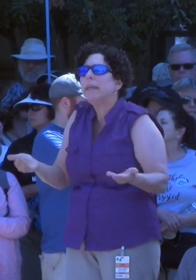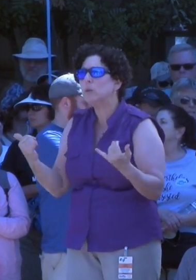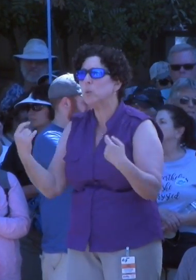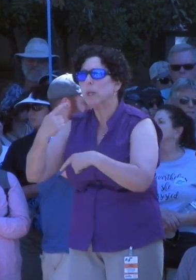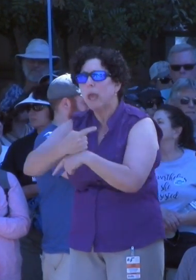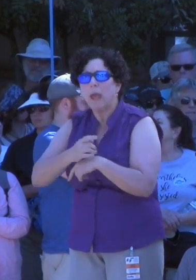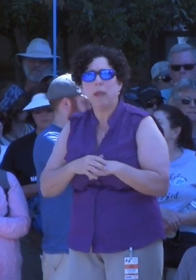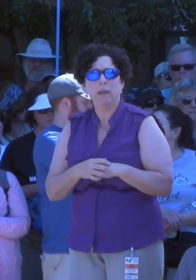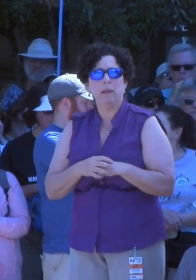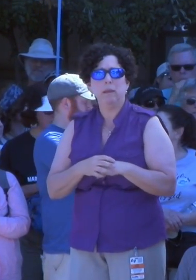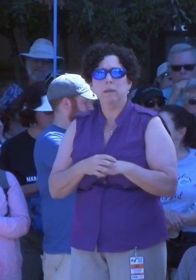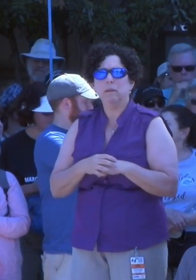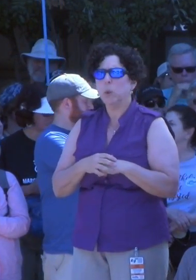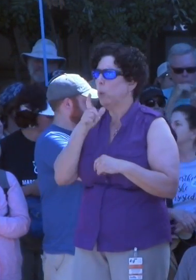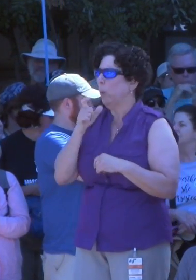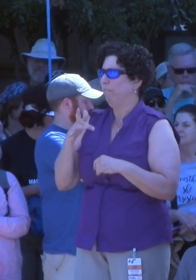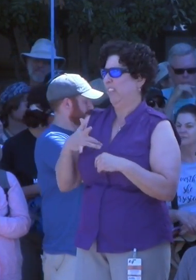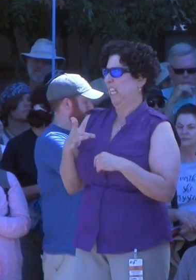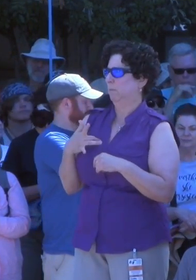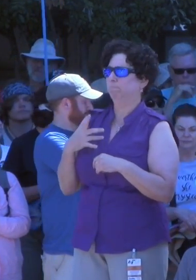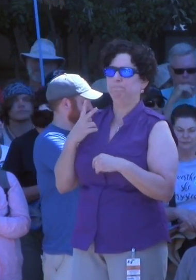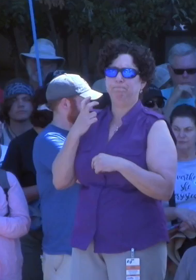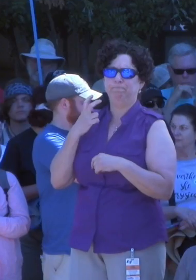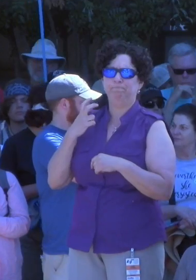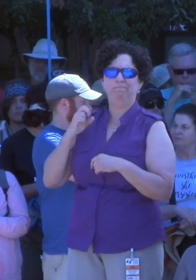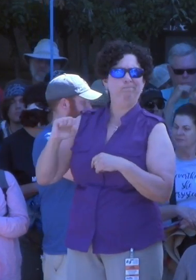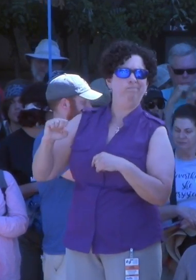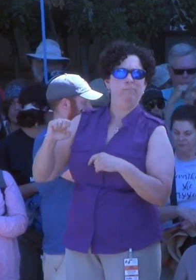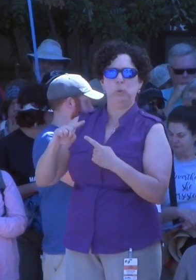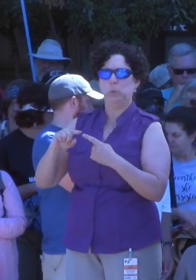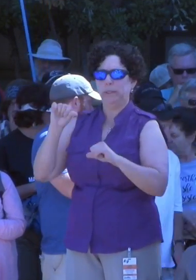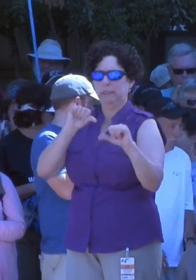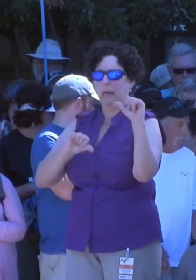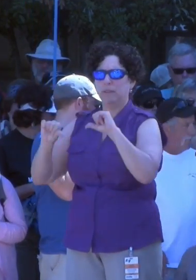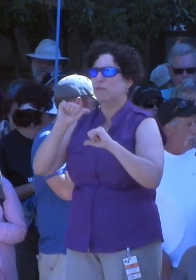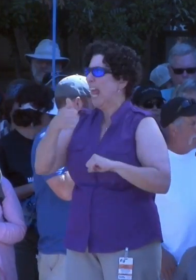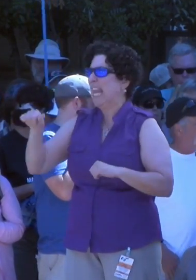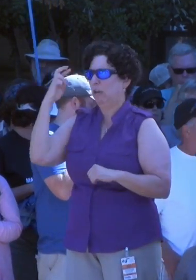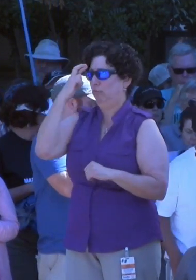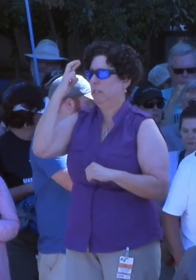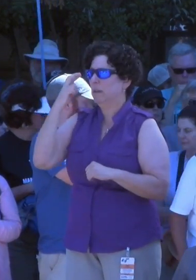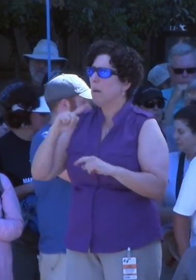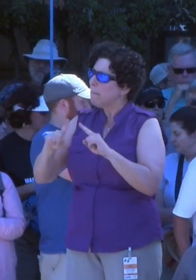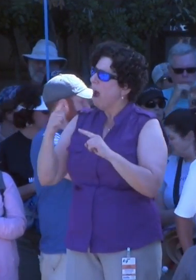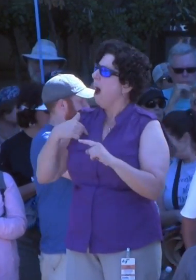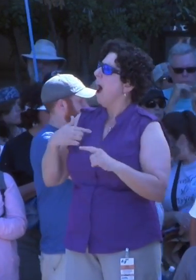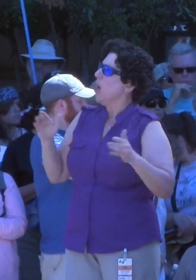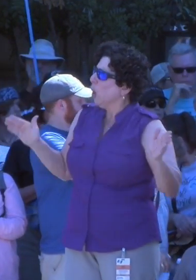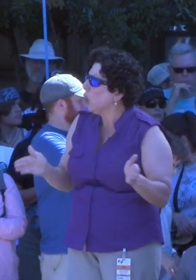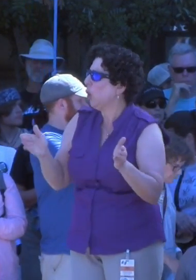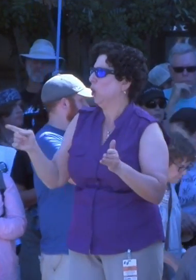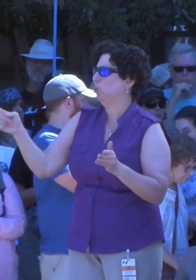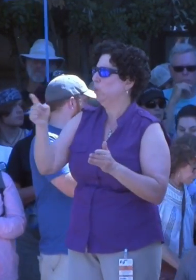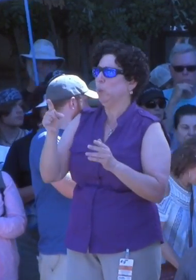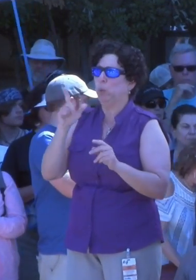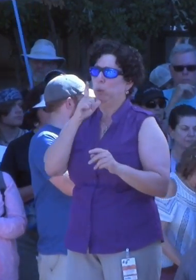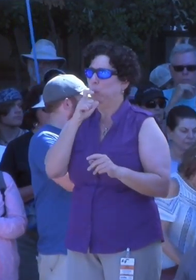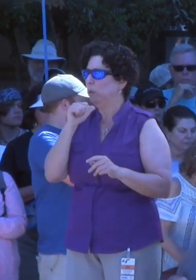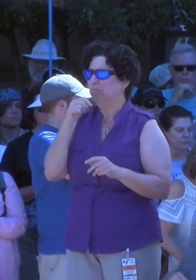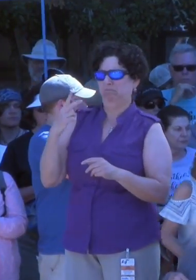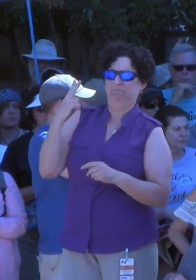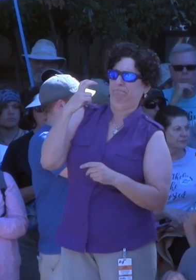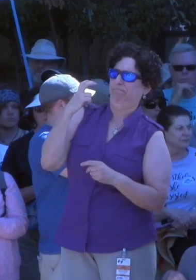are skeptical about science for whatever reason. But I urge you to encourage the skeptics to engage. I urge you to listen and